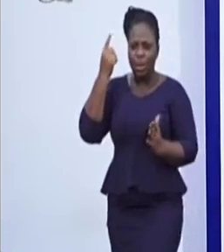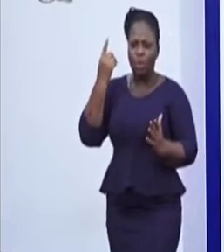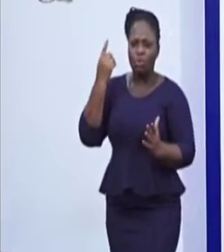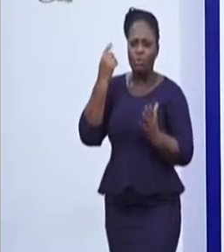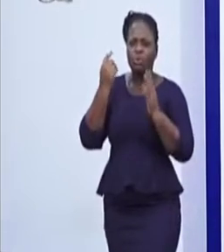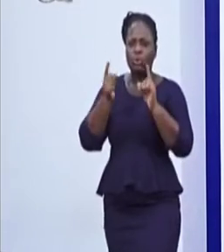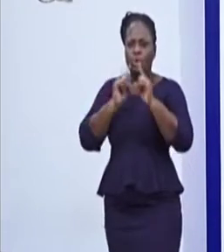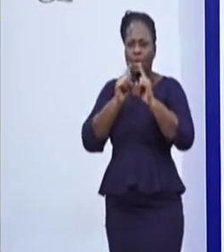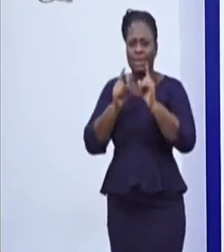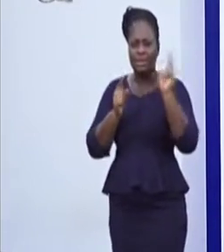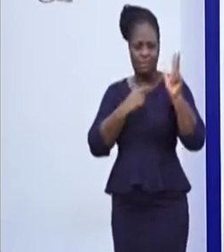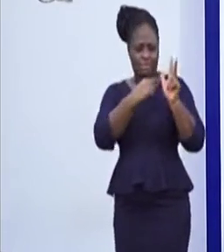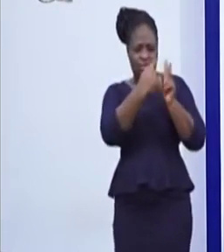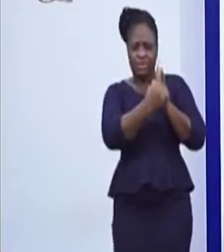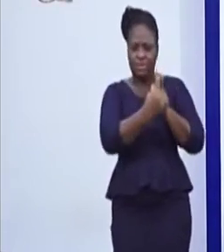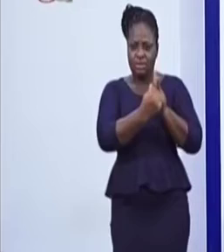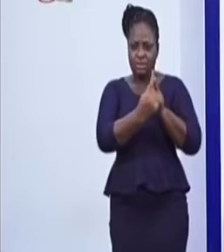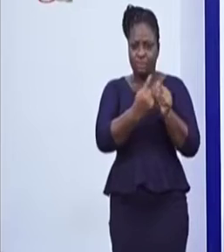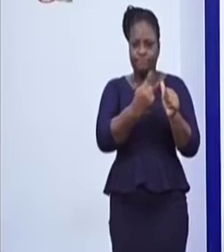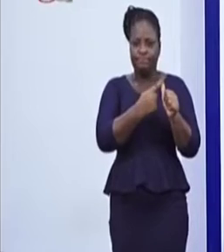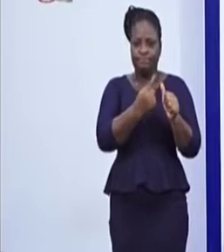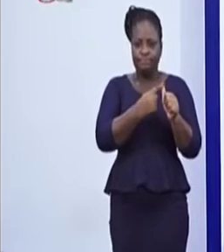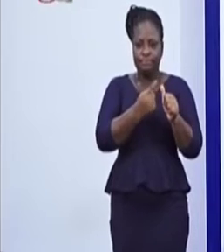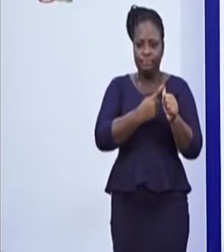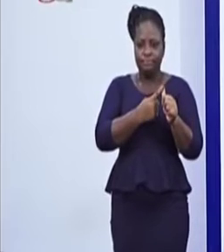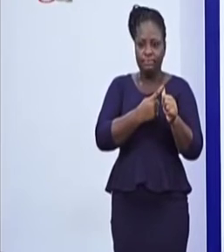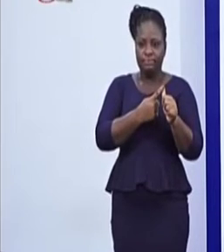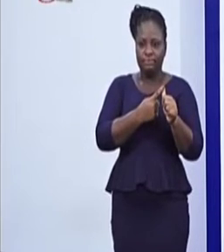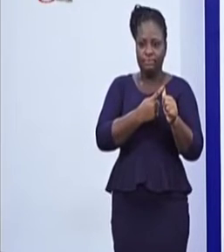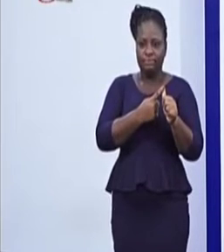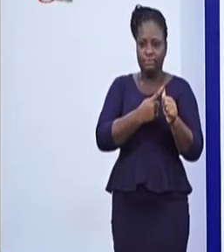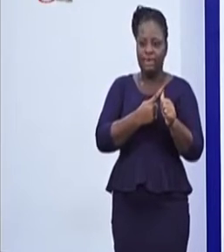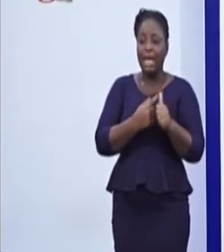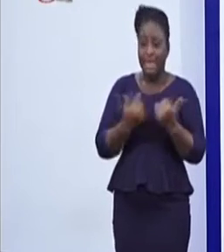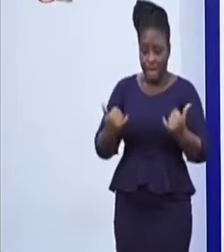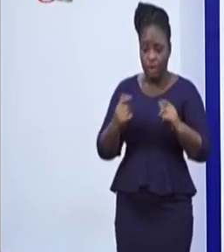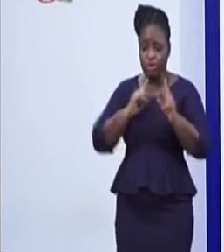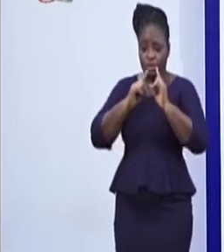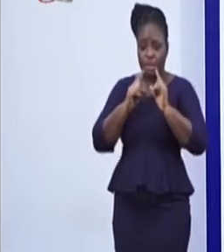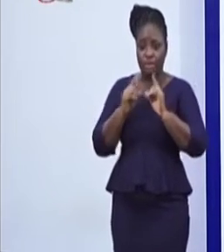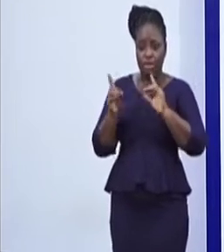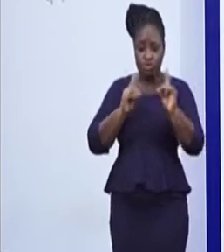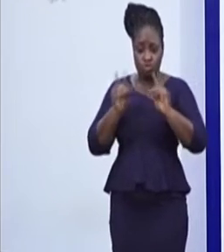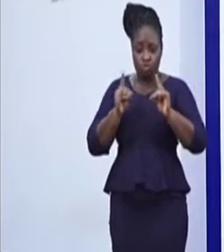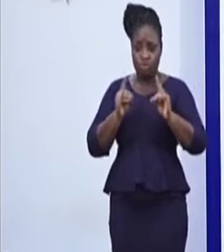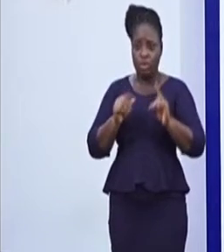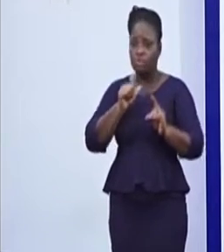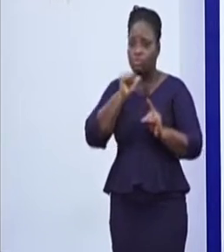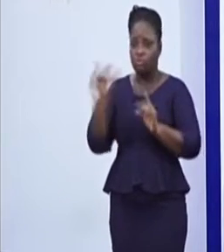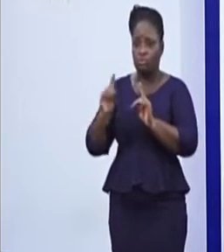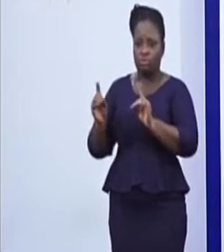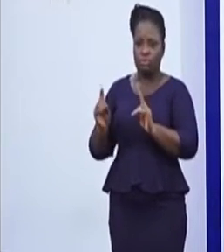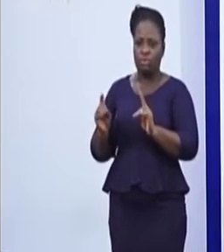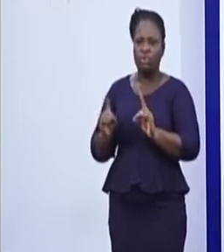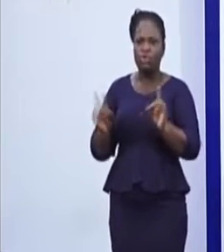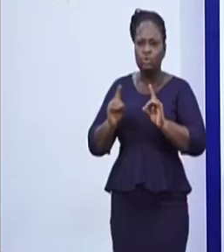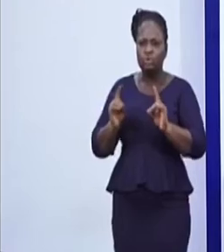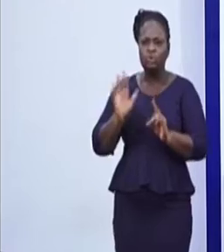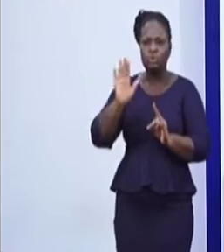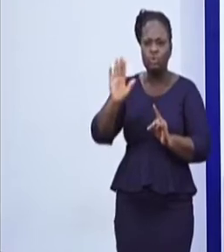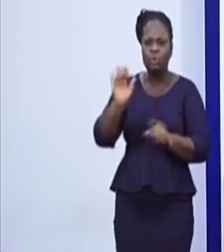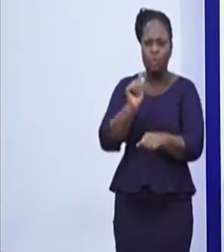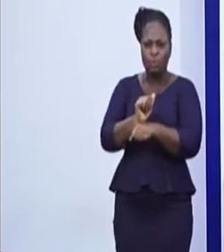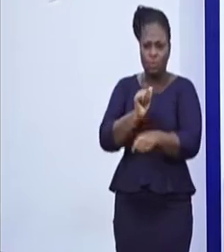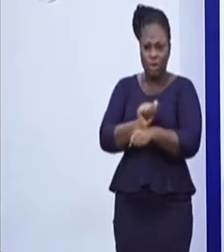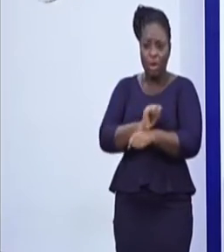things that we can do. Words matter. So we'll first look at the do's and don'ts of stigma. Then do your part. We are